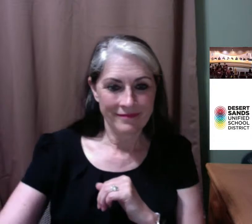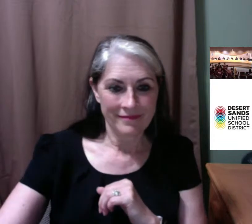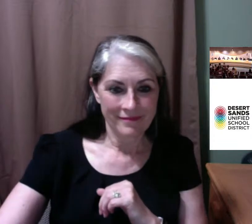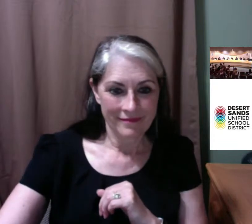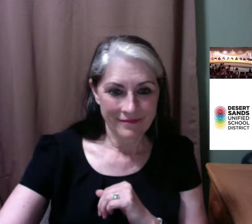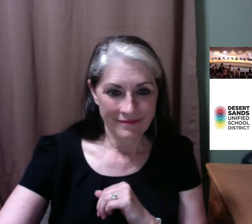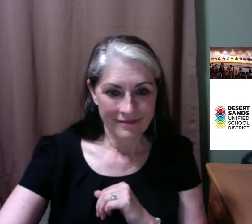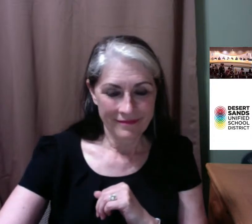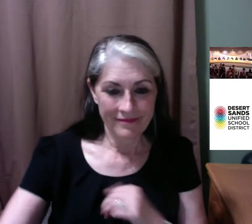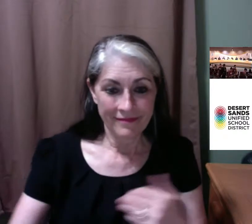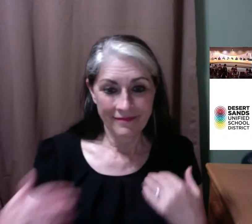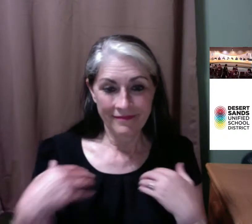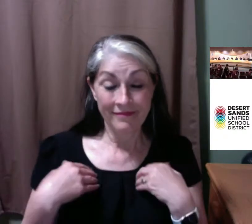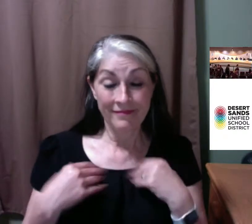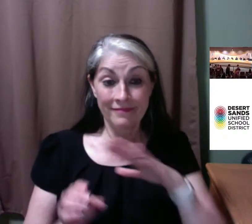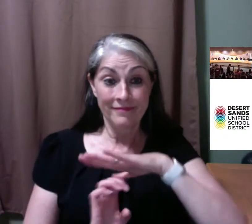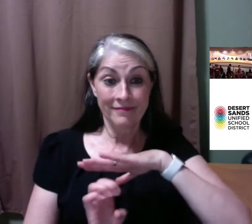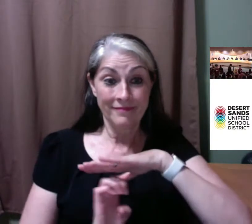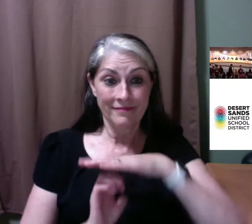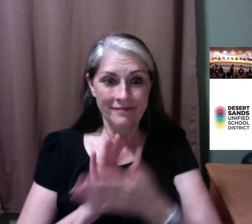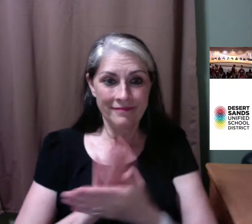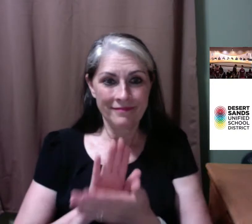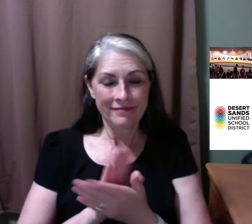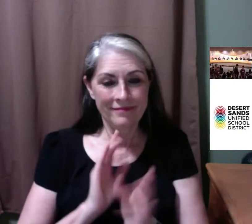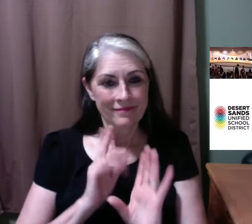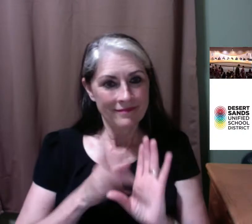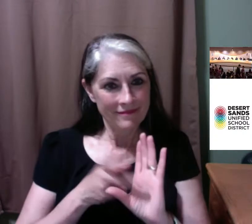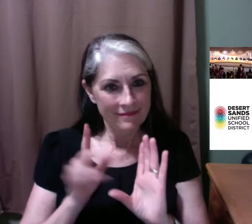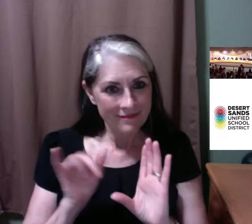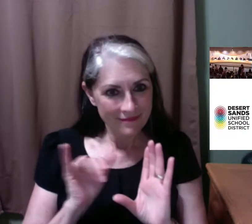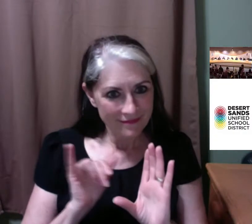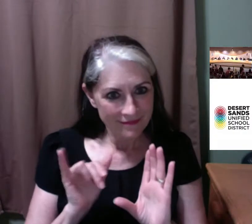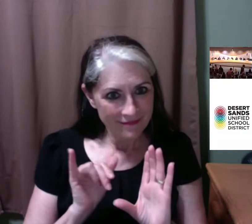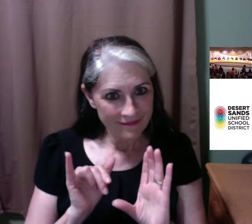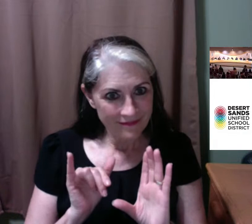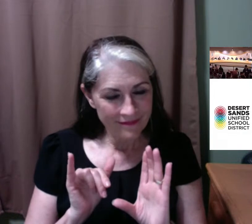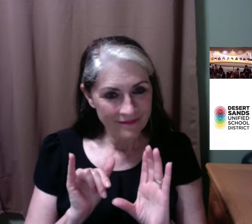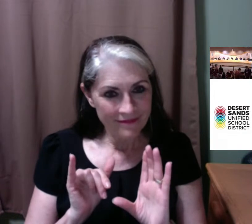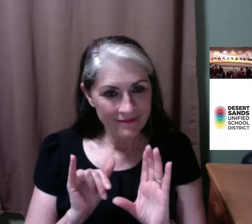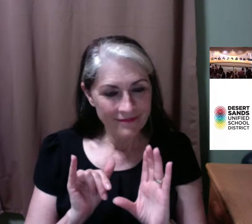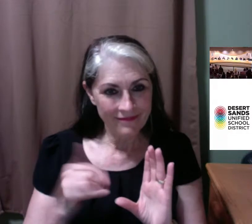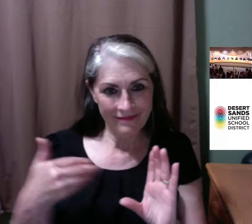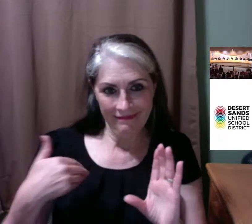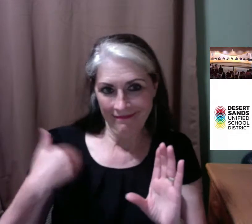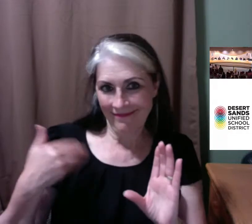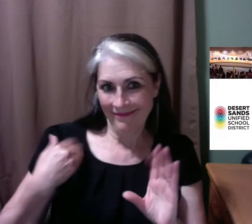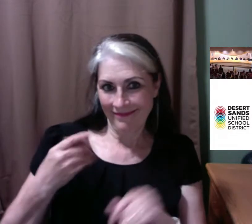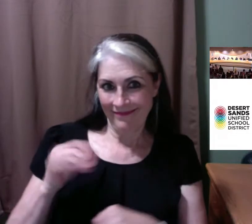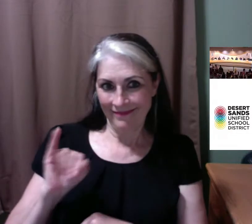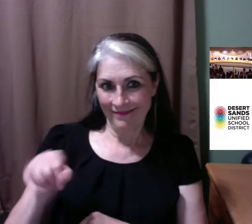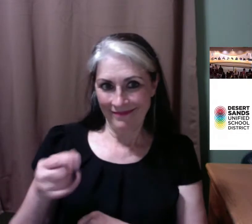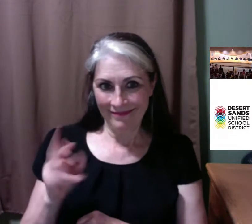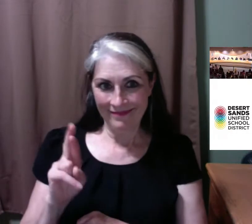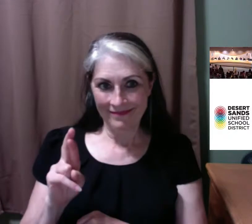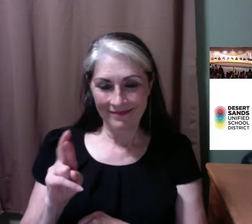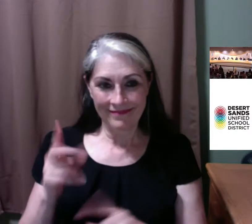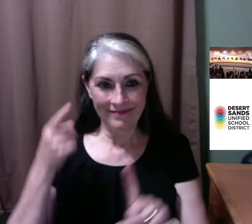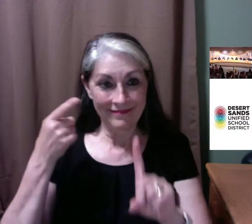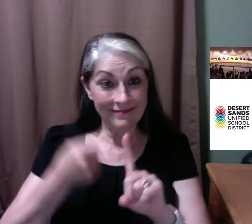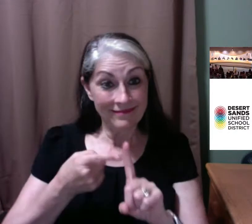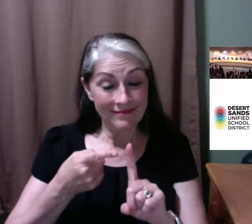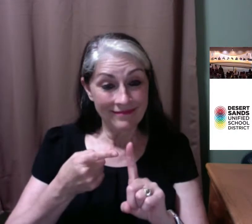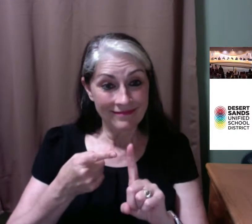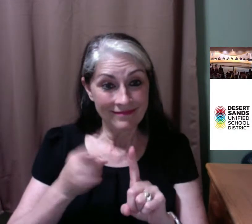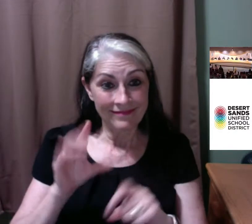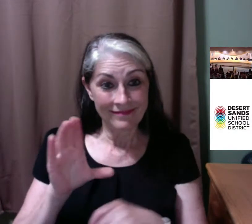And we also had our elementary schools participating. So these were junior botball teams, and their mission was to code